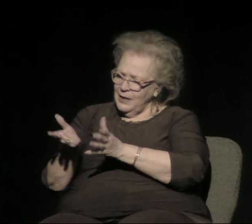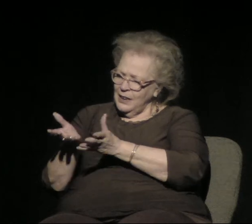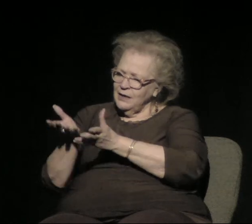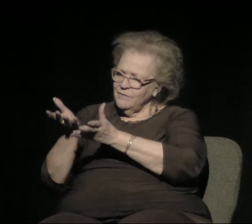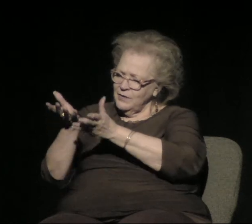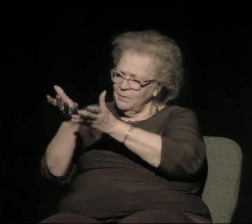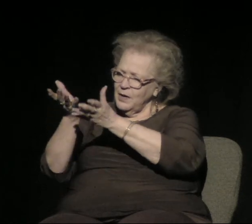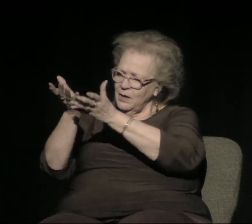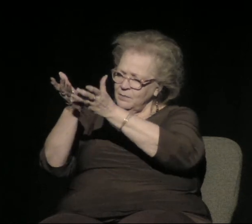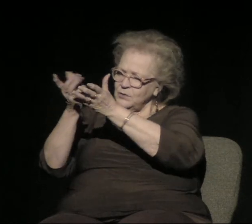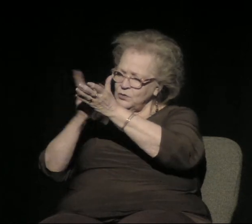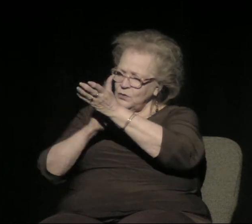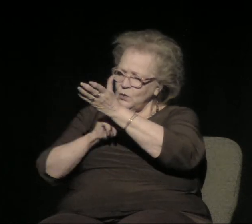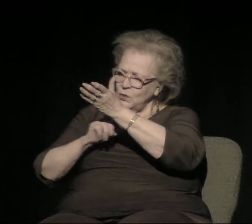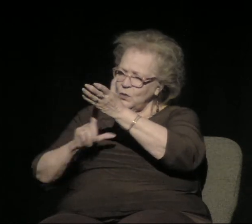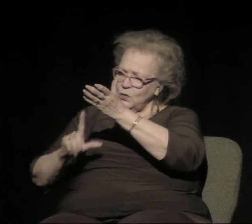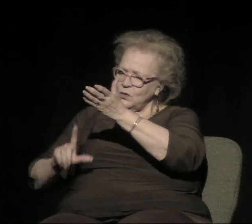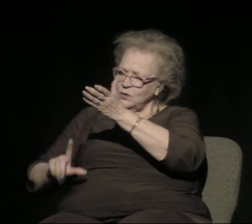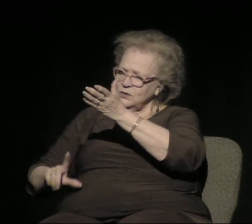Lord.